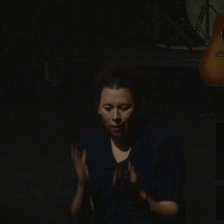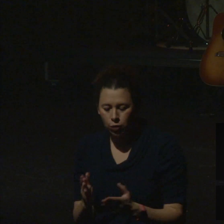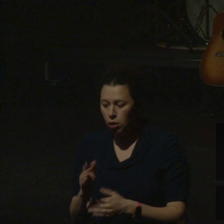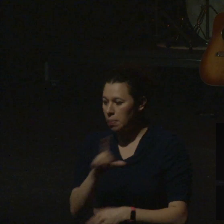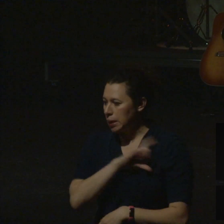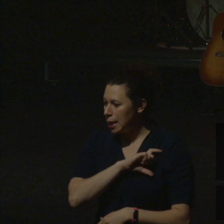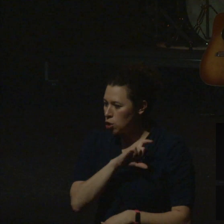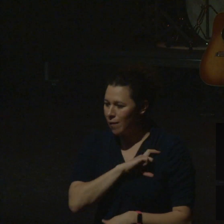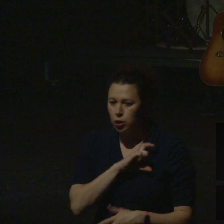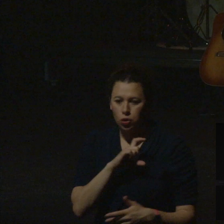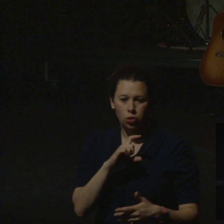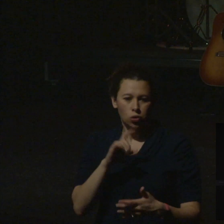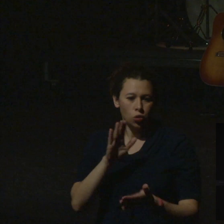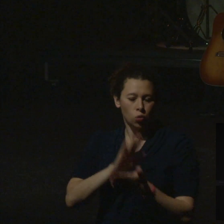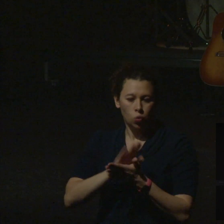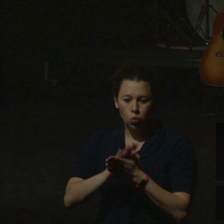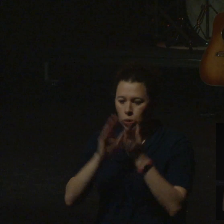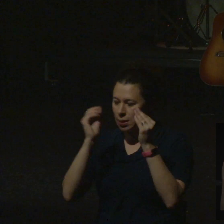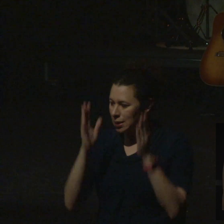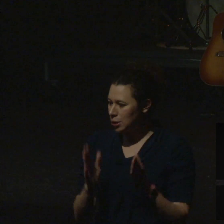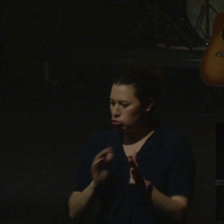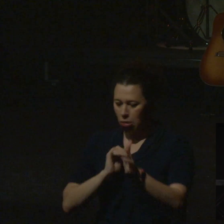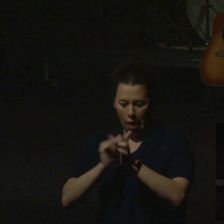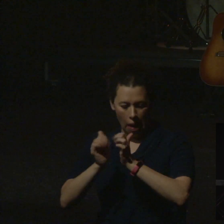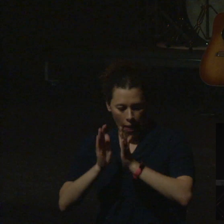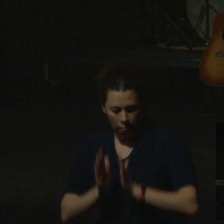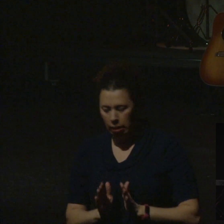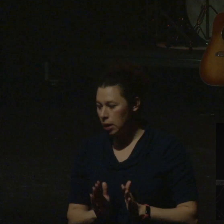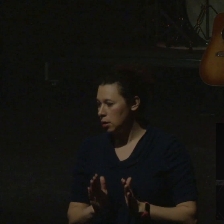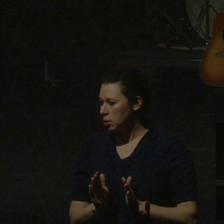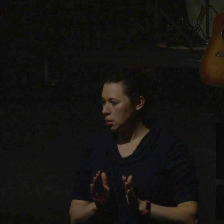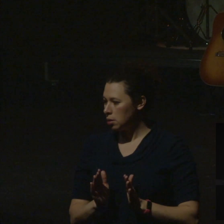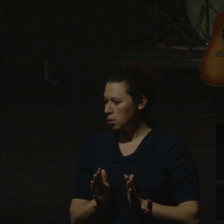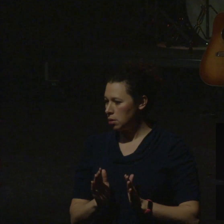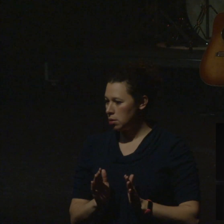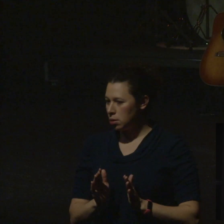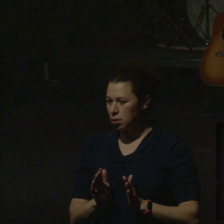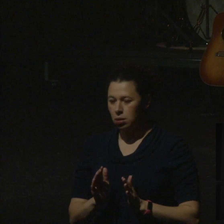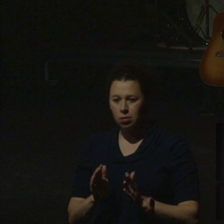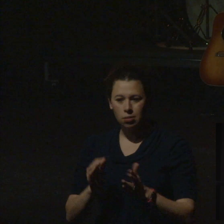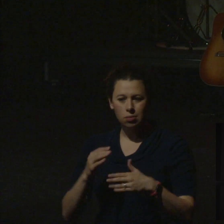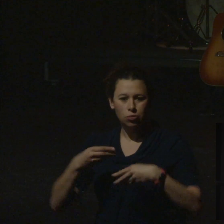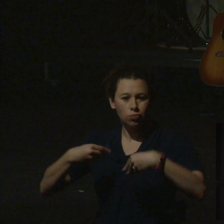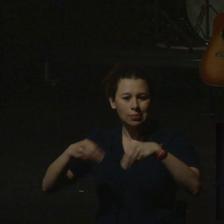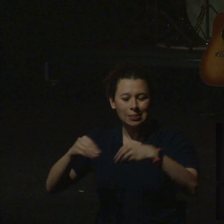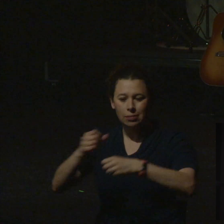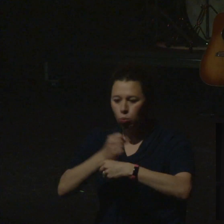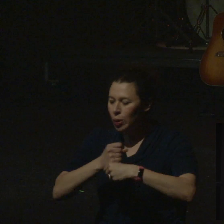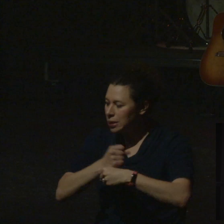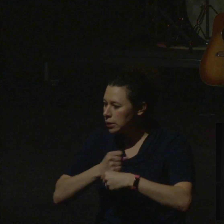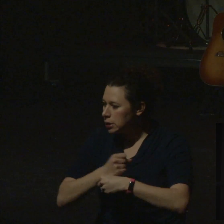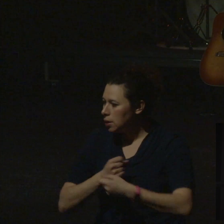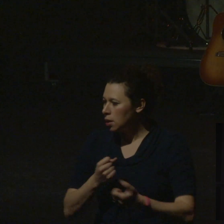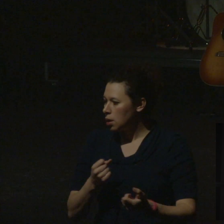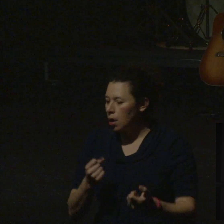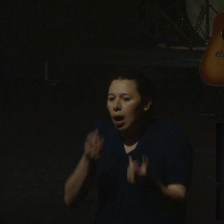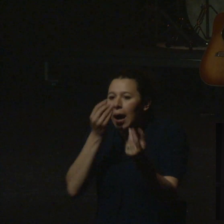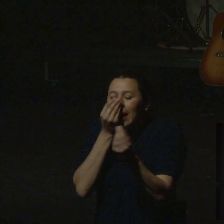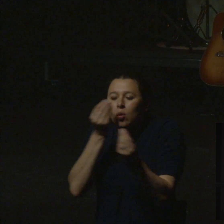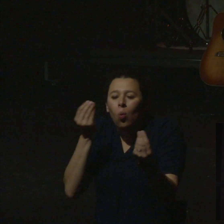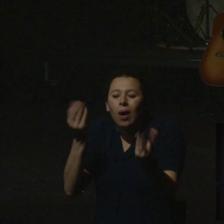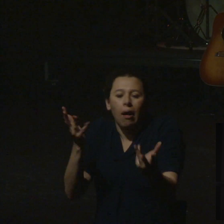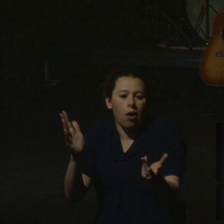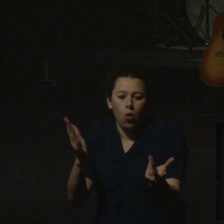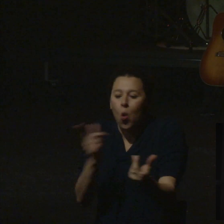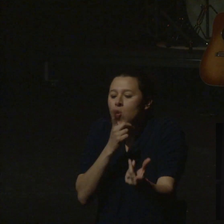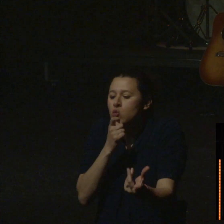officer, school teacher, athlete, a barista at a coffee shop. I don't care who you